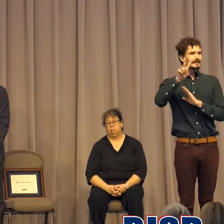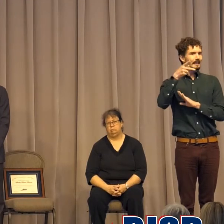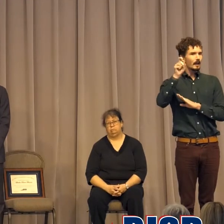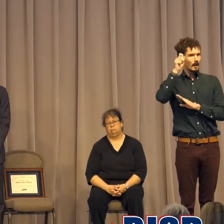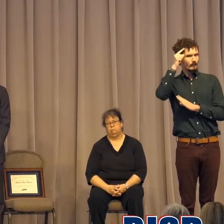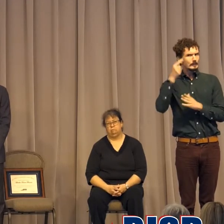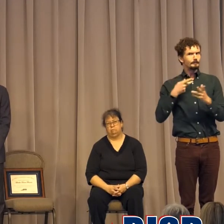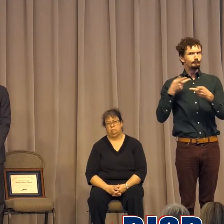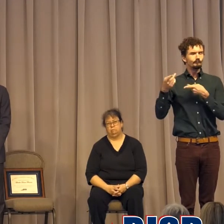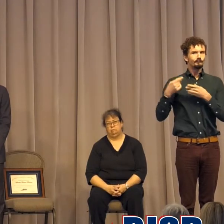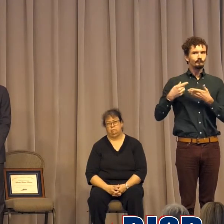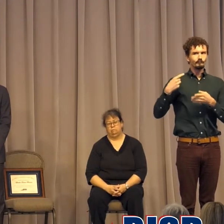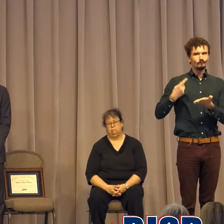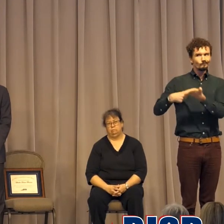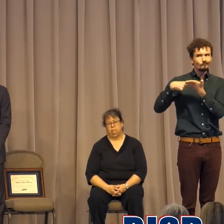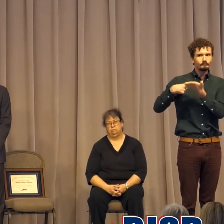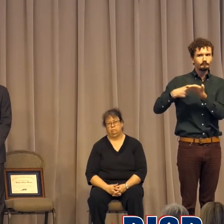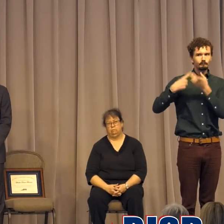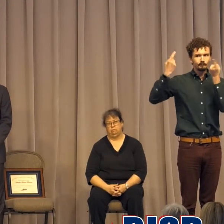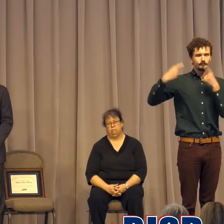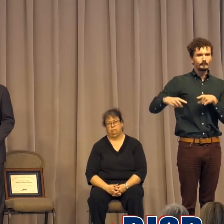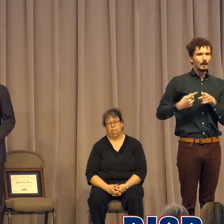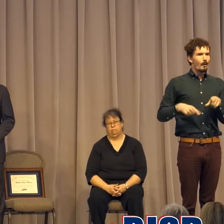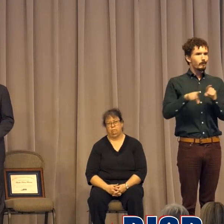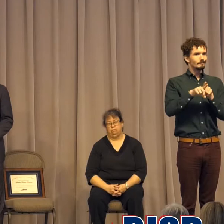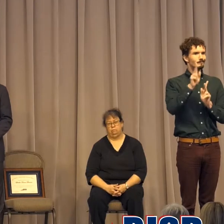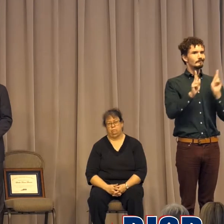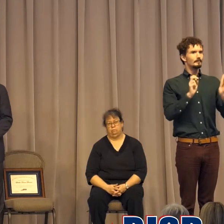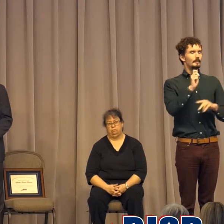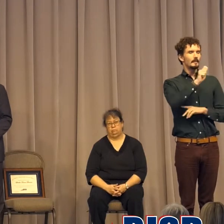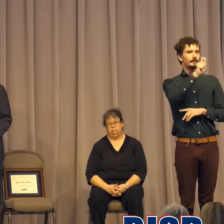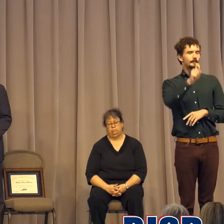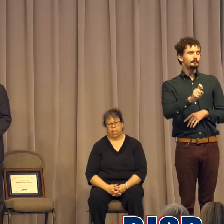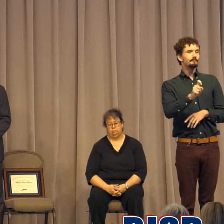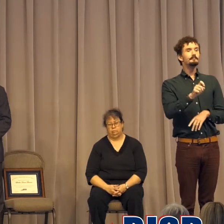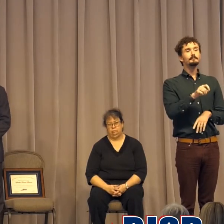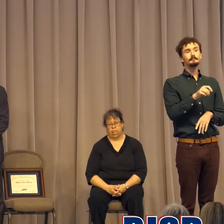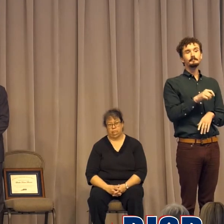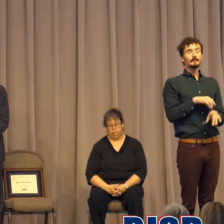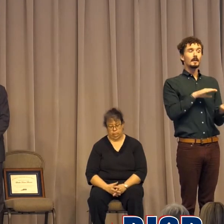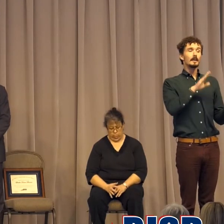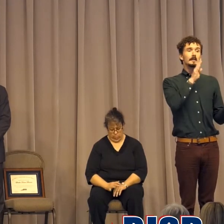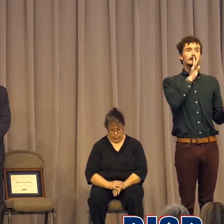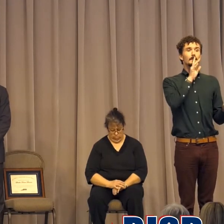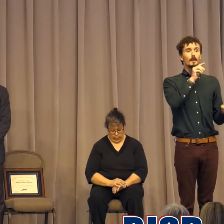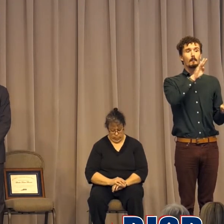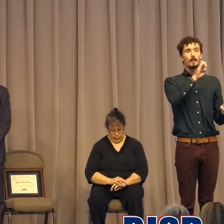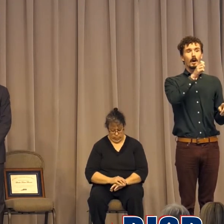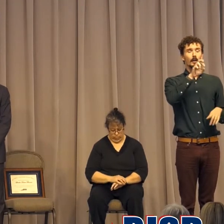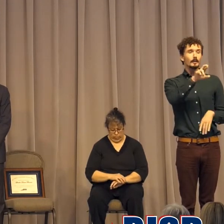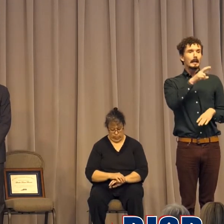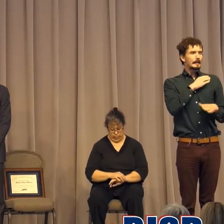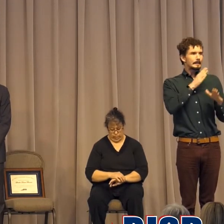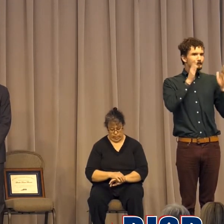the House and ultimately those of the people of Texas. Speaker Bonnen's attention to the state's educational needs and